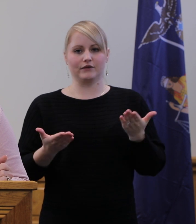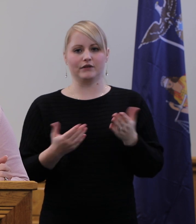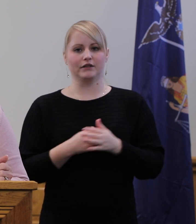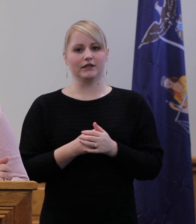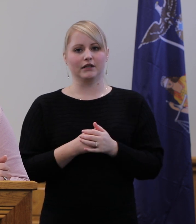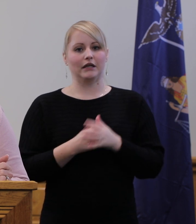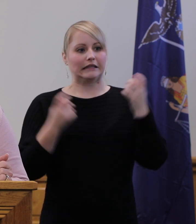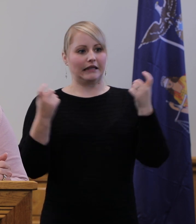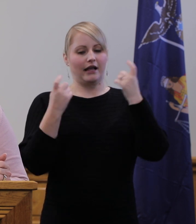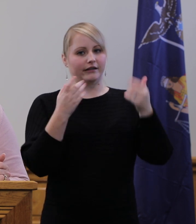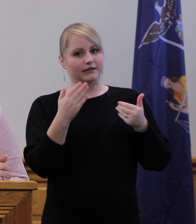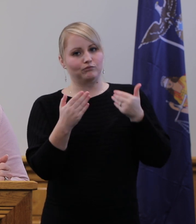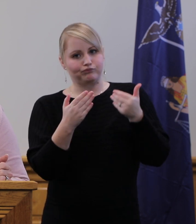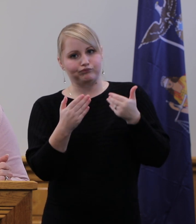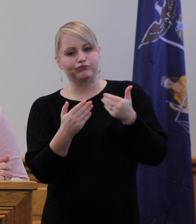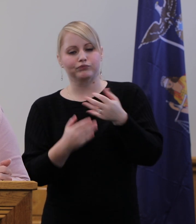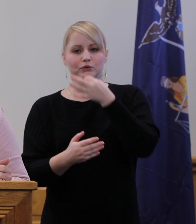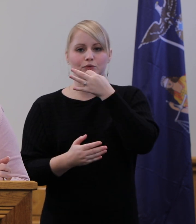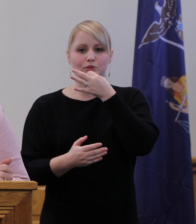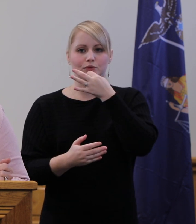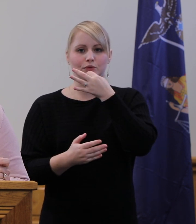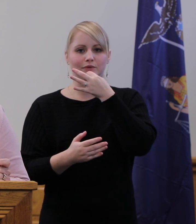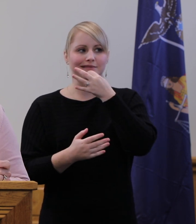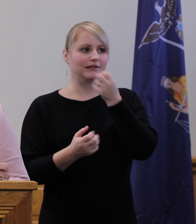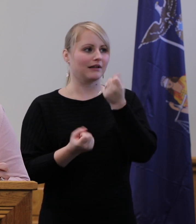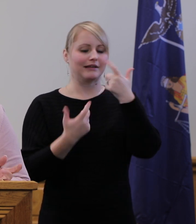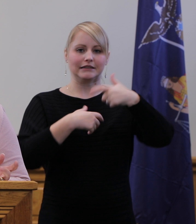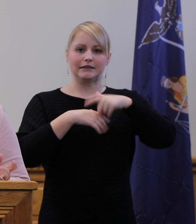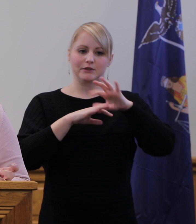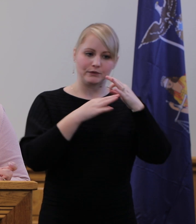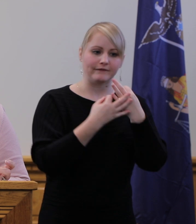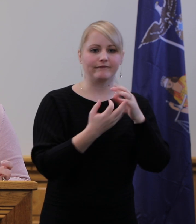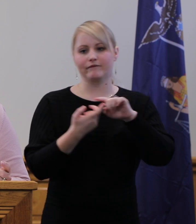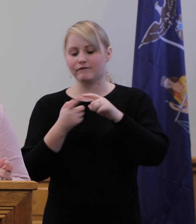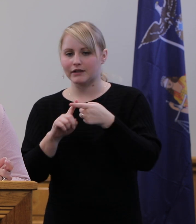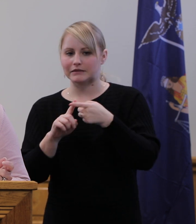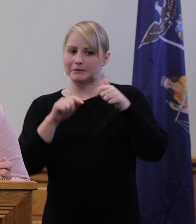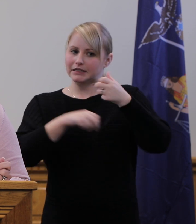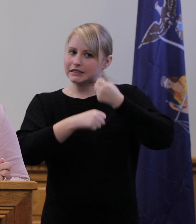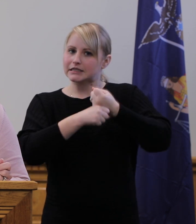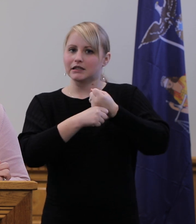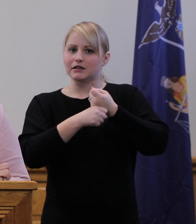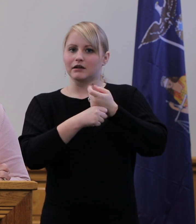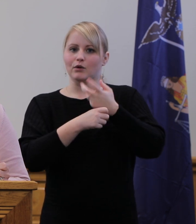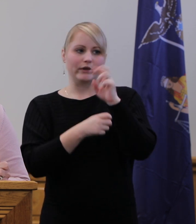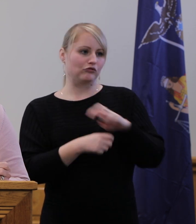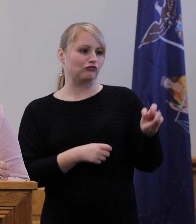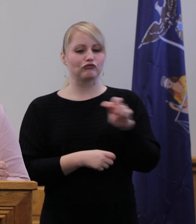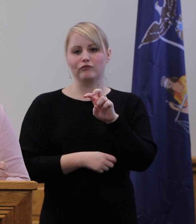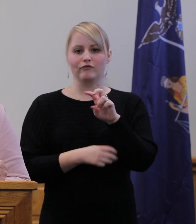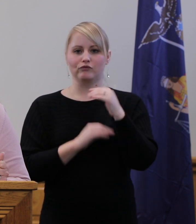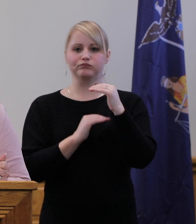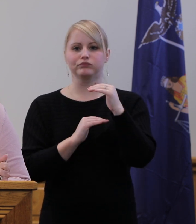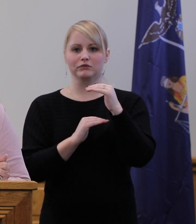approaching, many of us look forward to the time spent with family and friends. This year, due to travel restrictions, as well as the